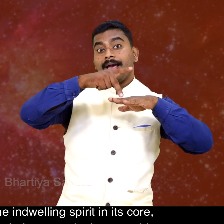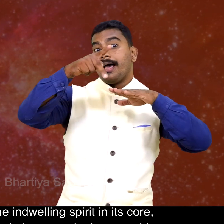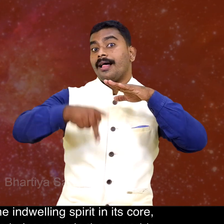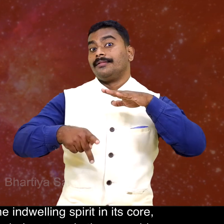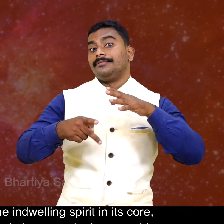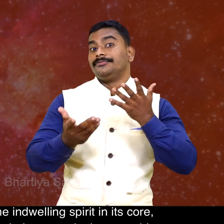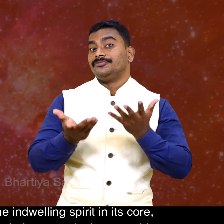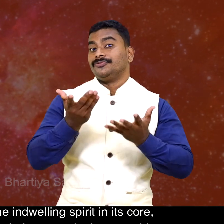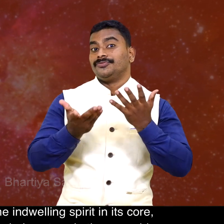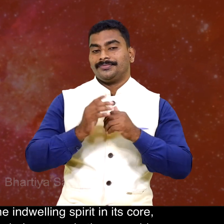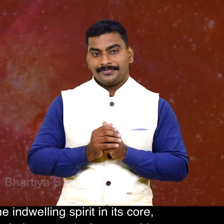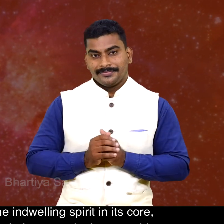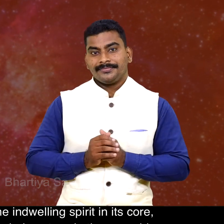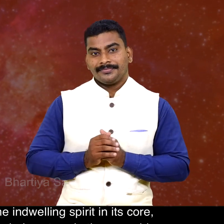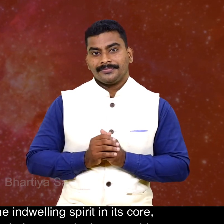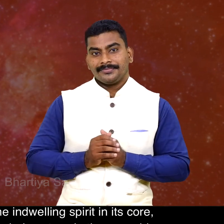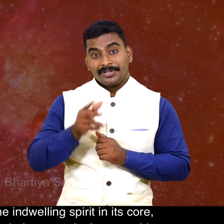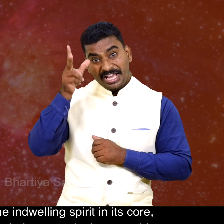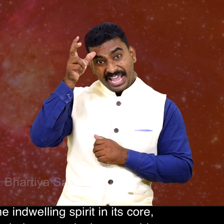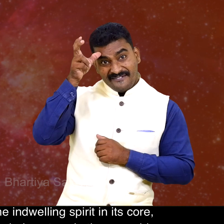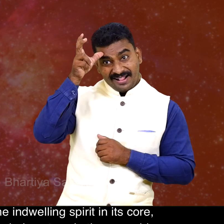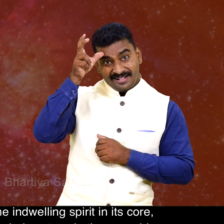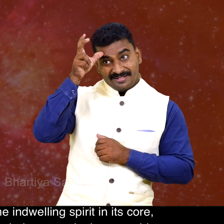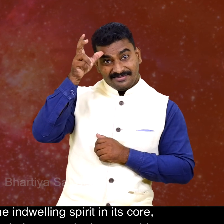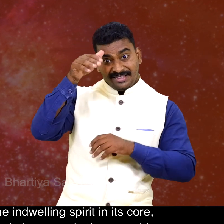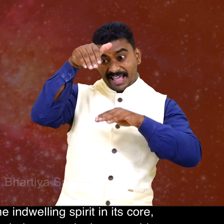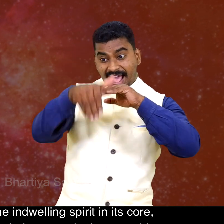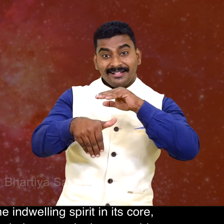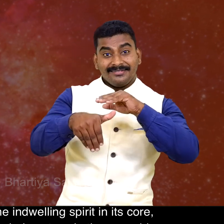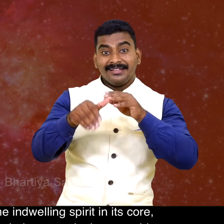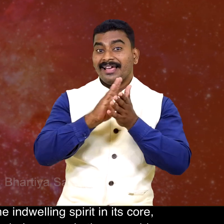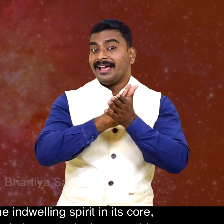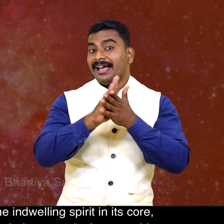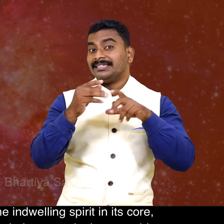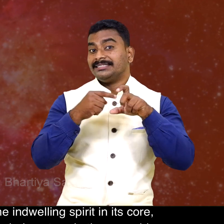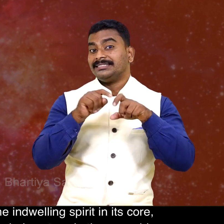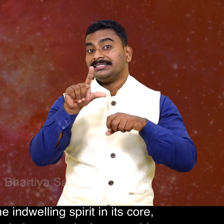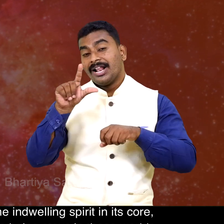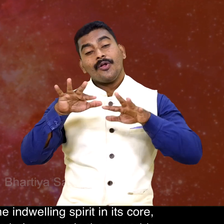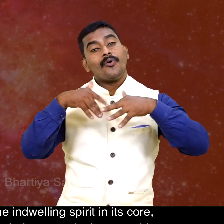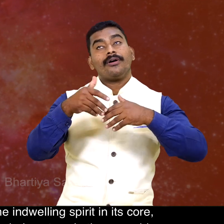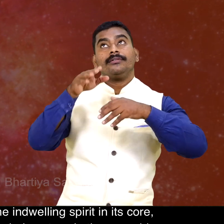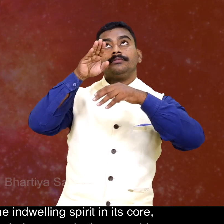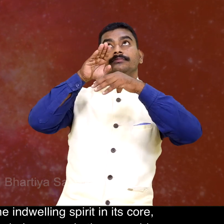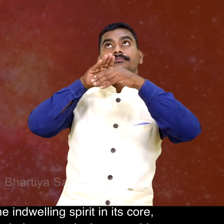Hiding the indwelling spirit in its core, the subtle body stays in these